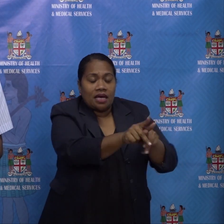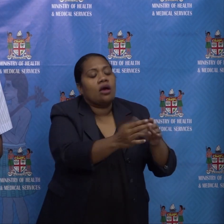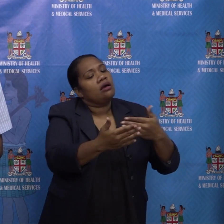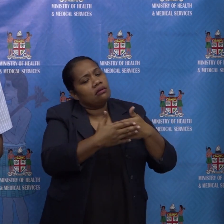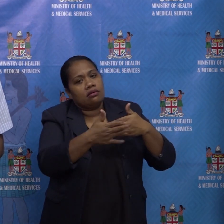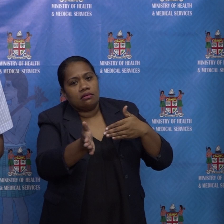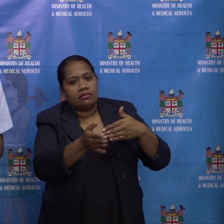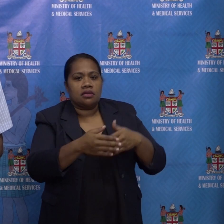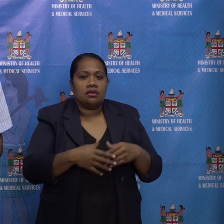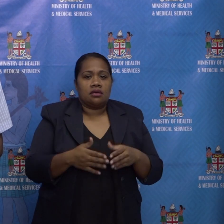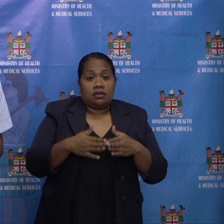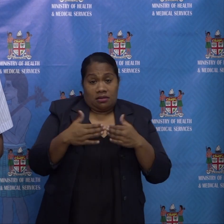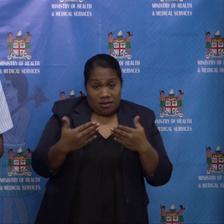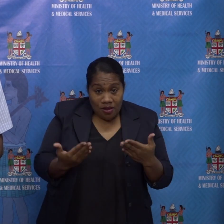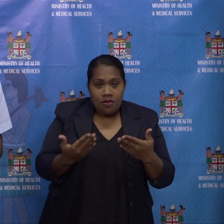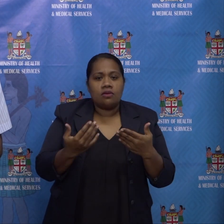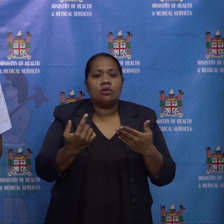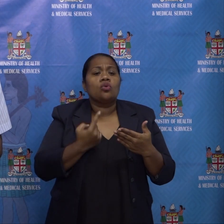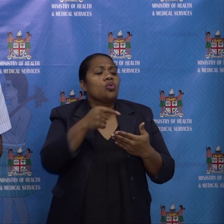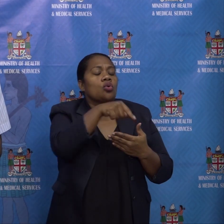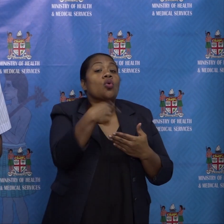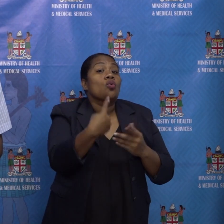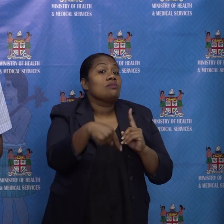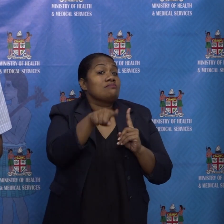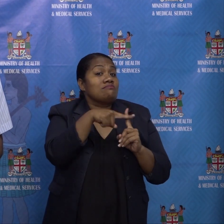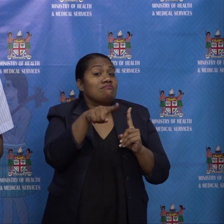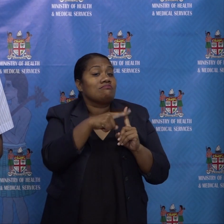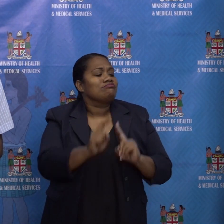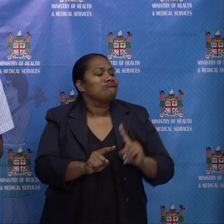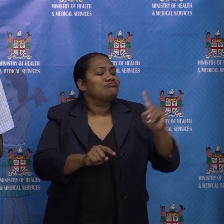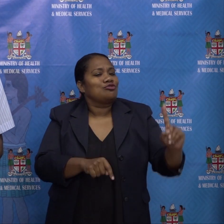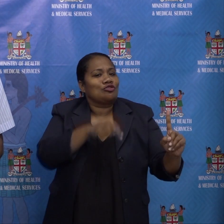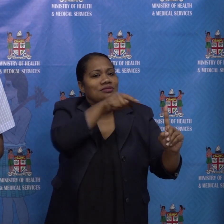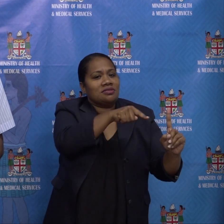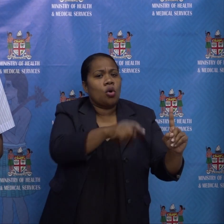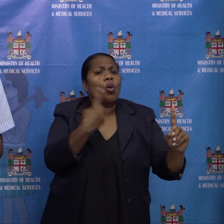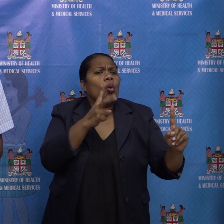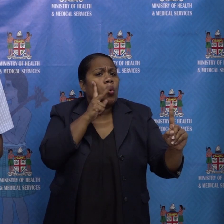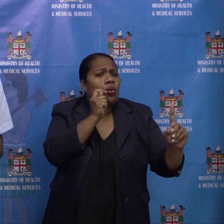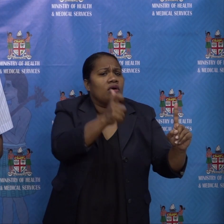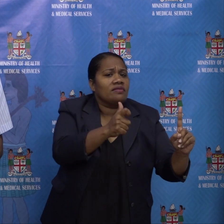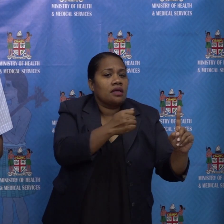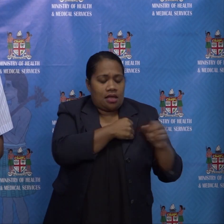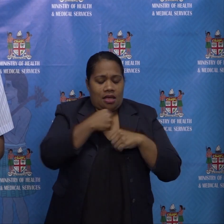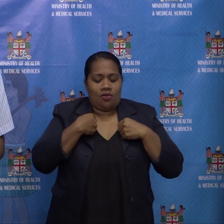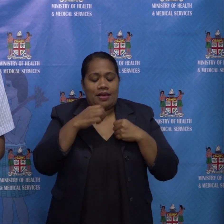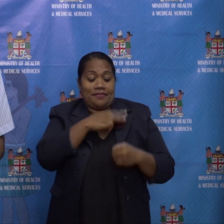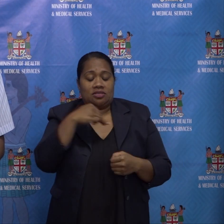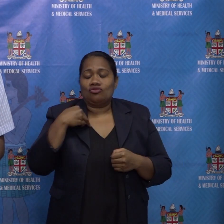currently occupied by positive cases and looked after by our Ministry of Health